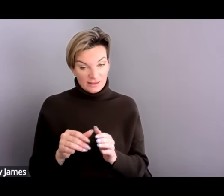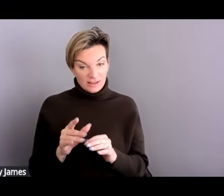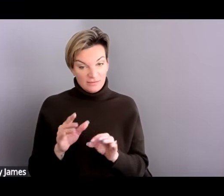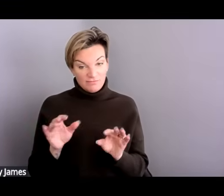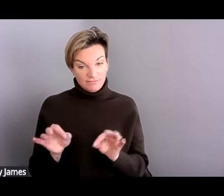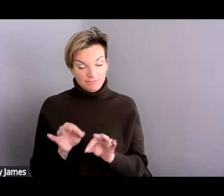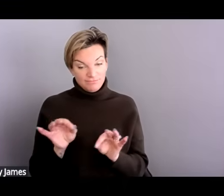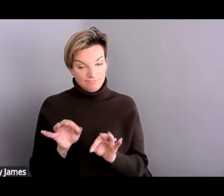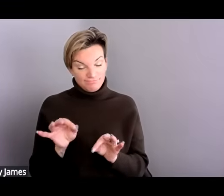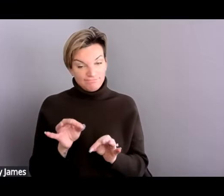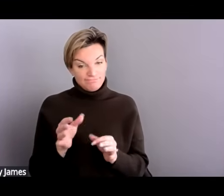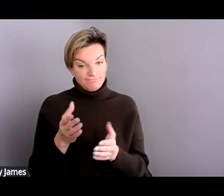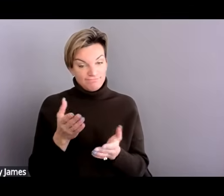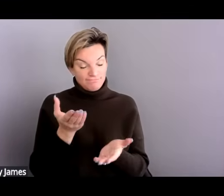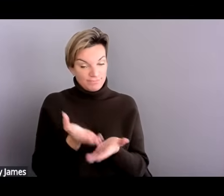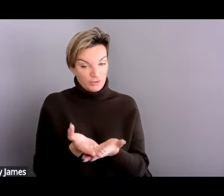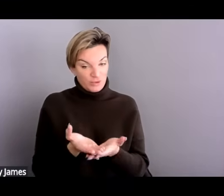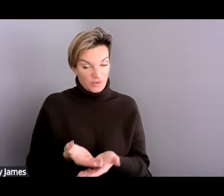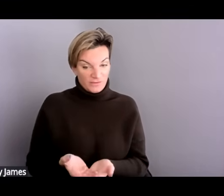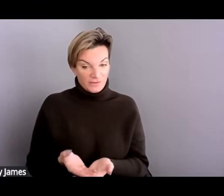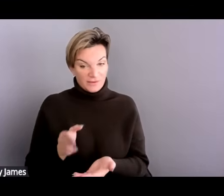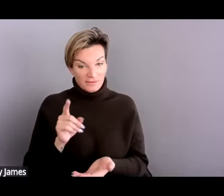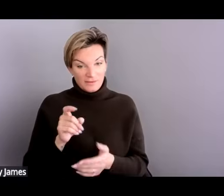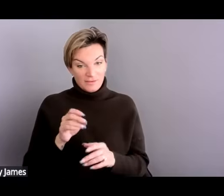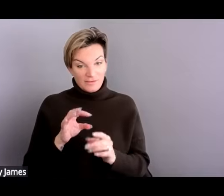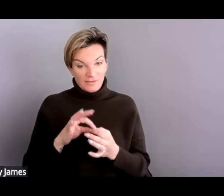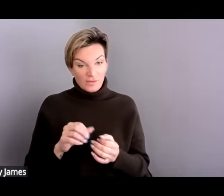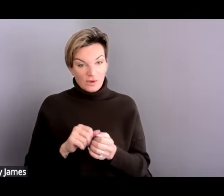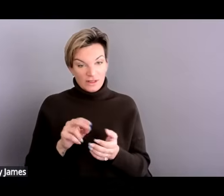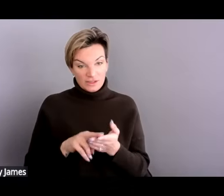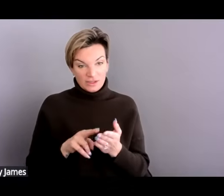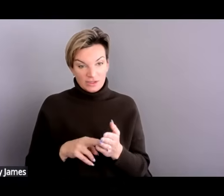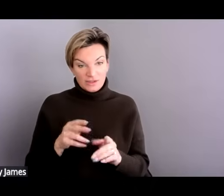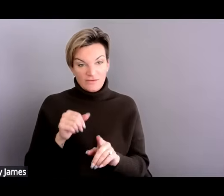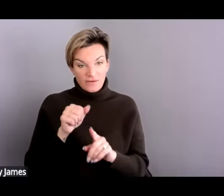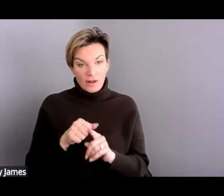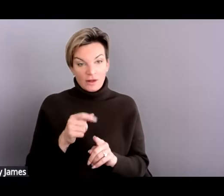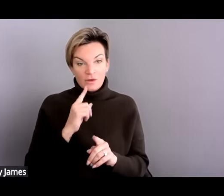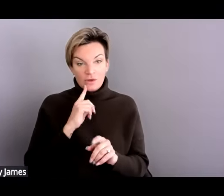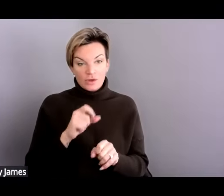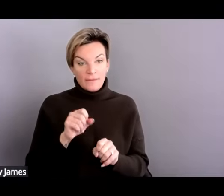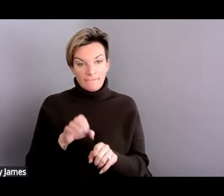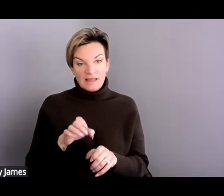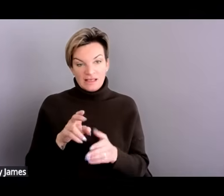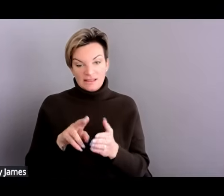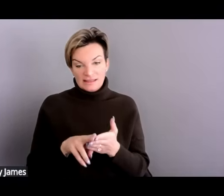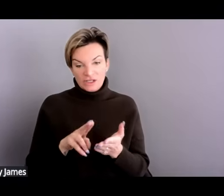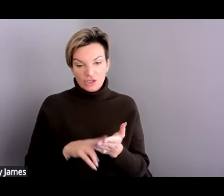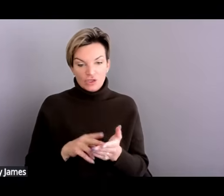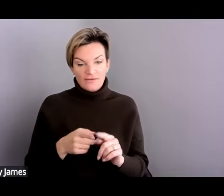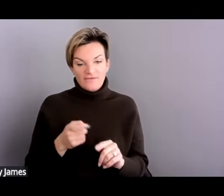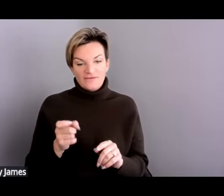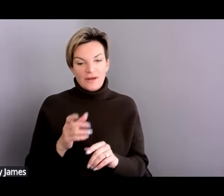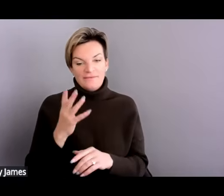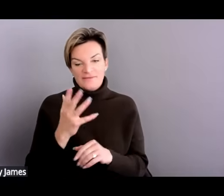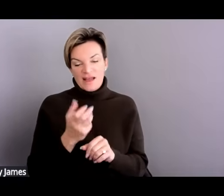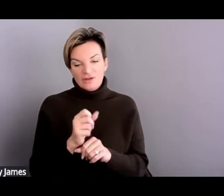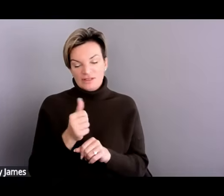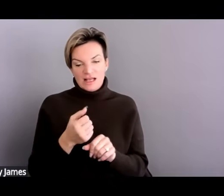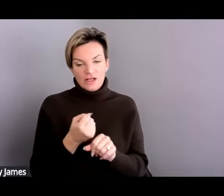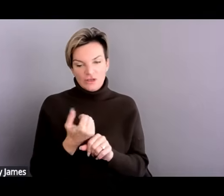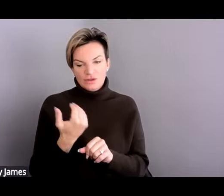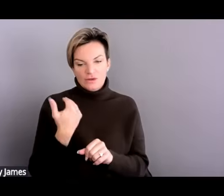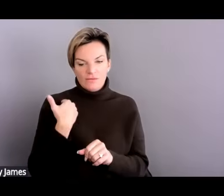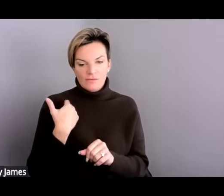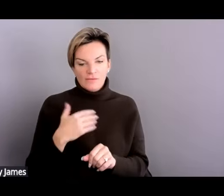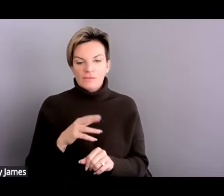on signature fraud than something that may or may not be Richard Housecamp's signature from 5 years or 10 years ago. That doesn't make any sense in the No, world. no, I actually